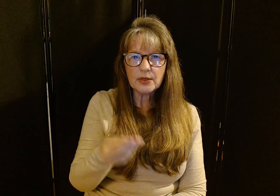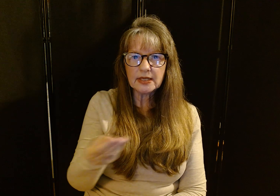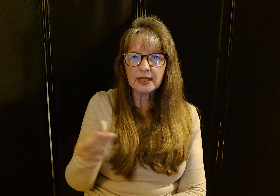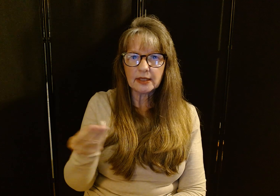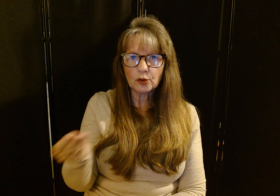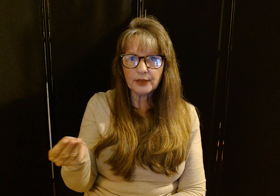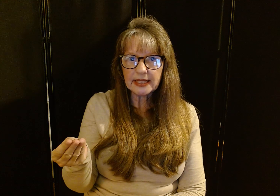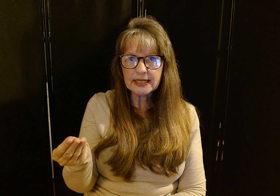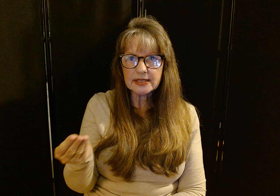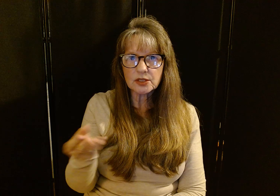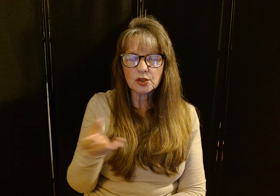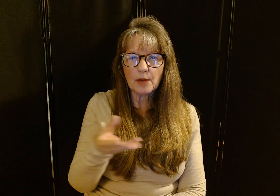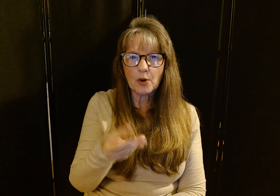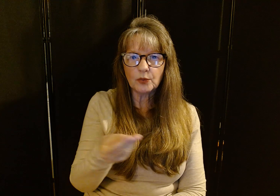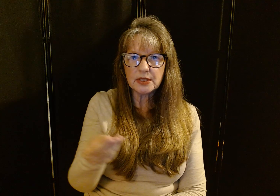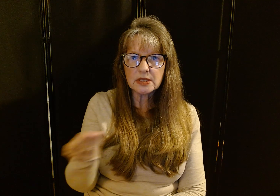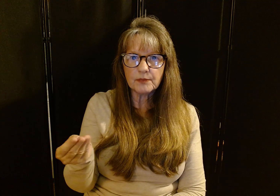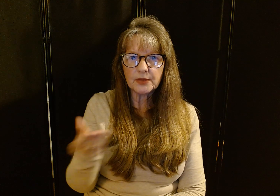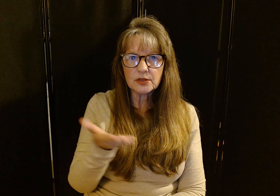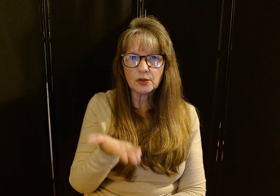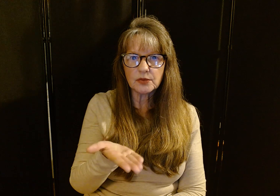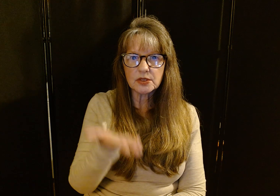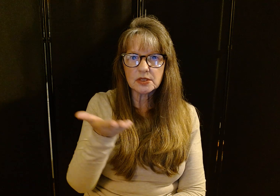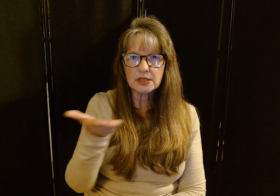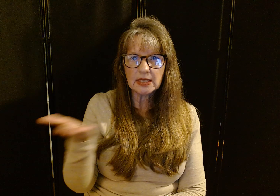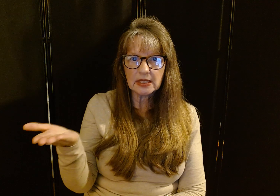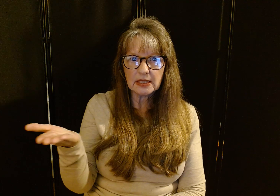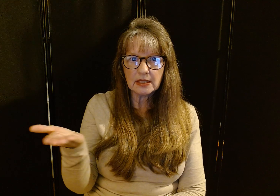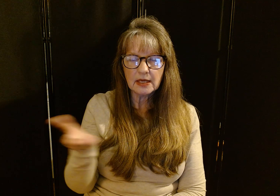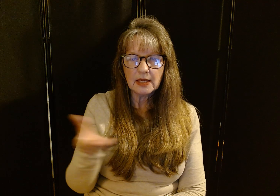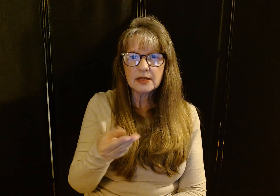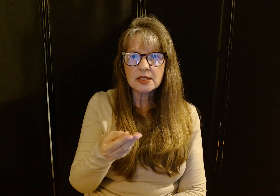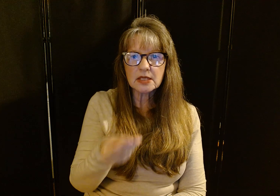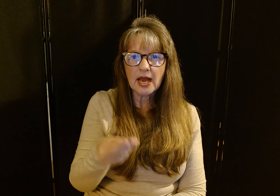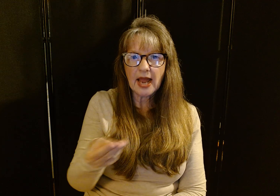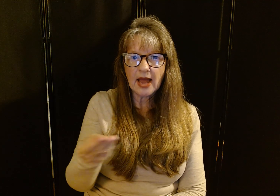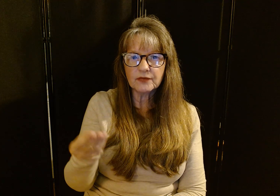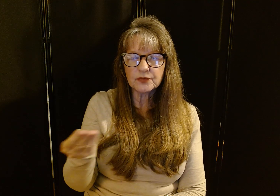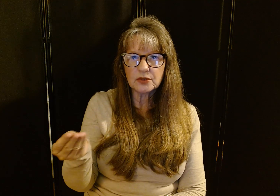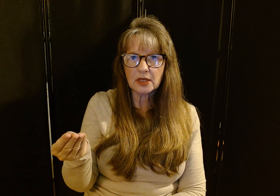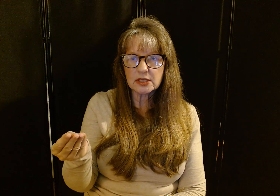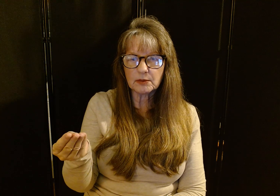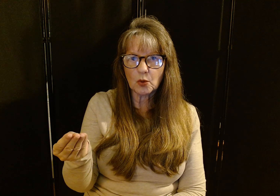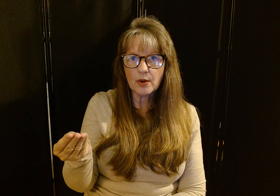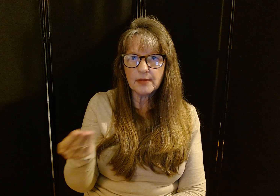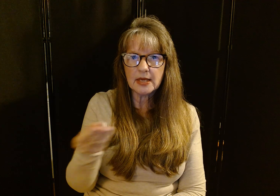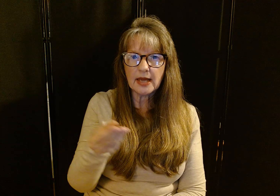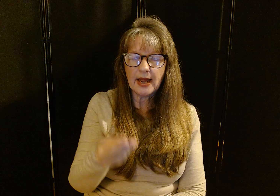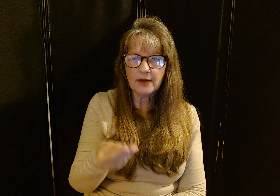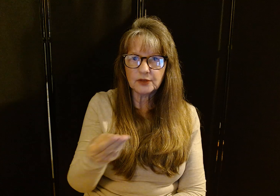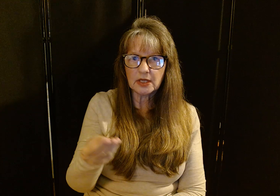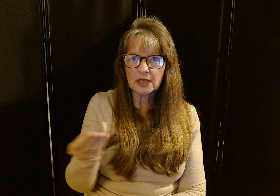like ingredients. I'm holding something, so this is thing. This is, I have to get some equipment. I have to get